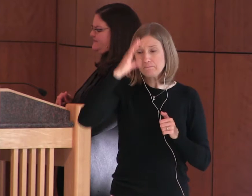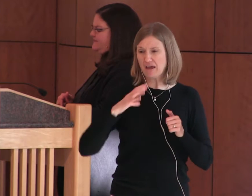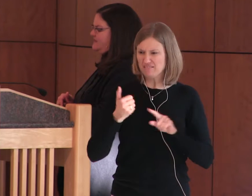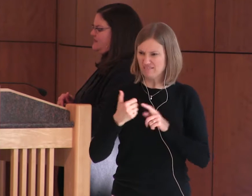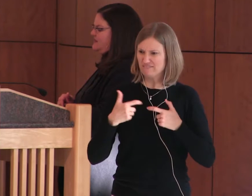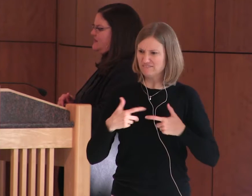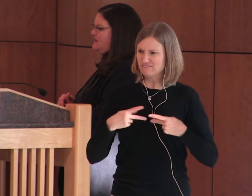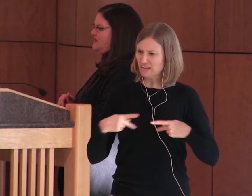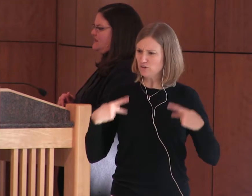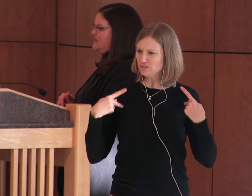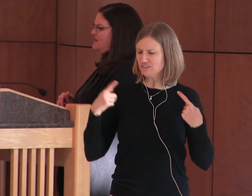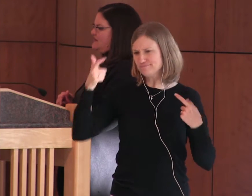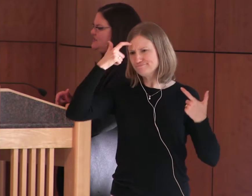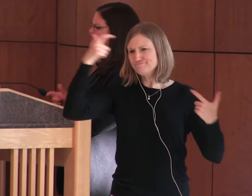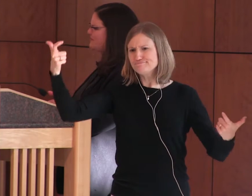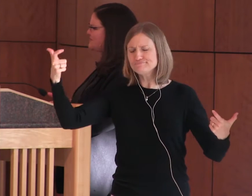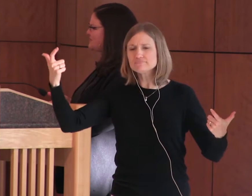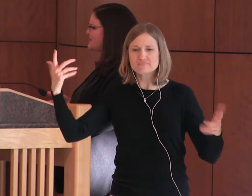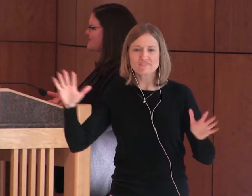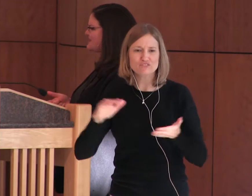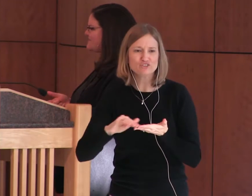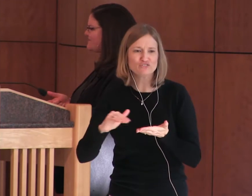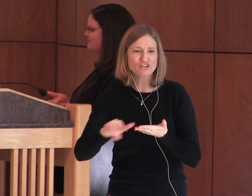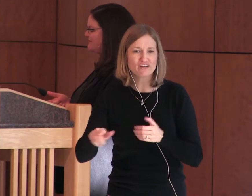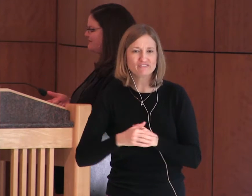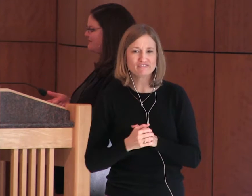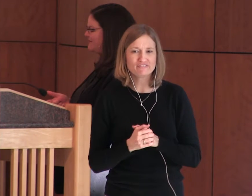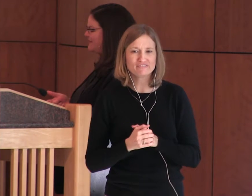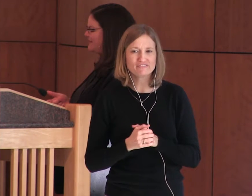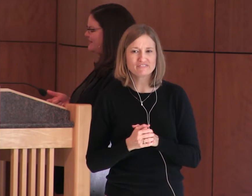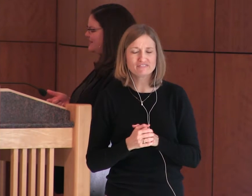Pharisee. Do you remember the cookie thief?